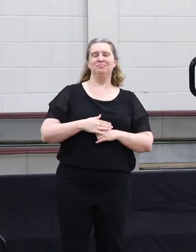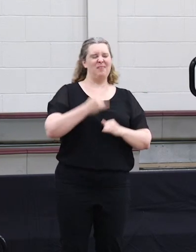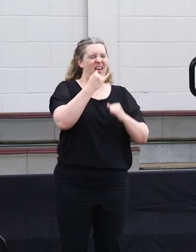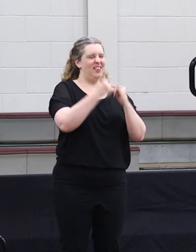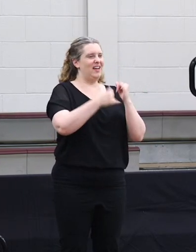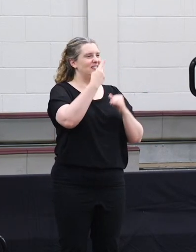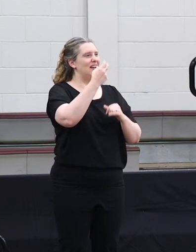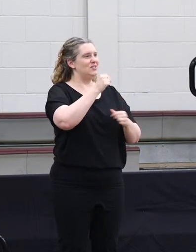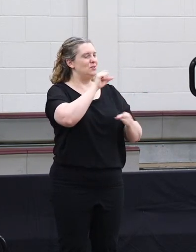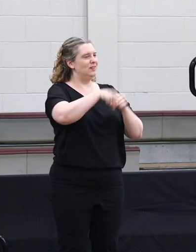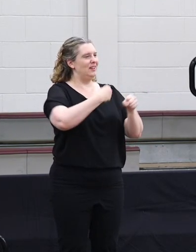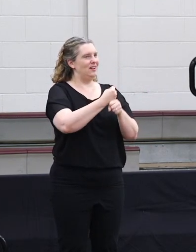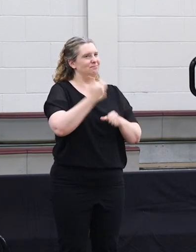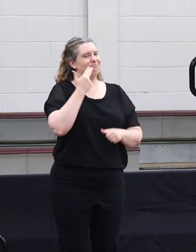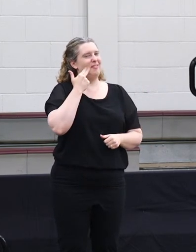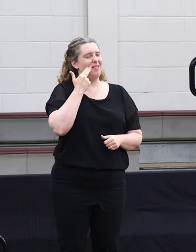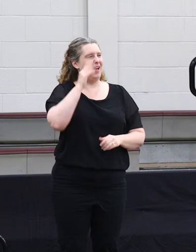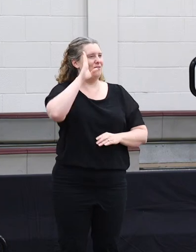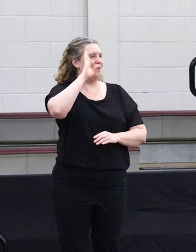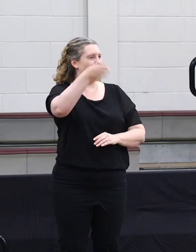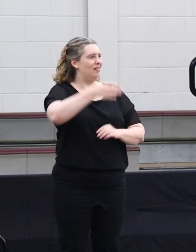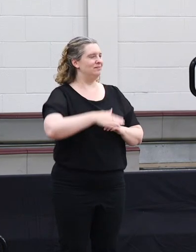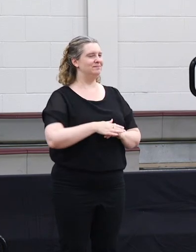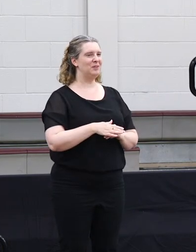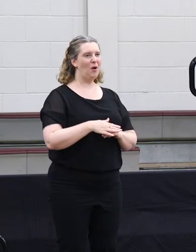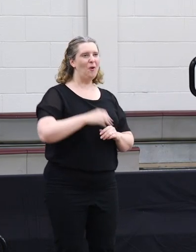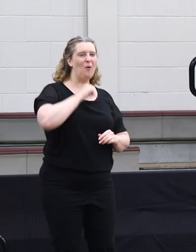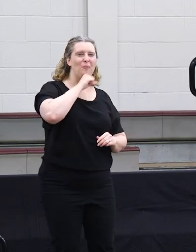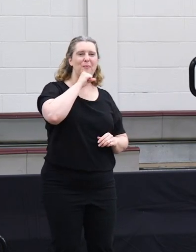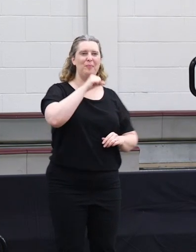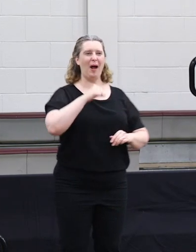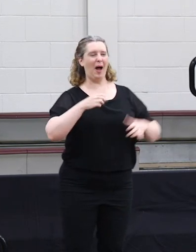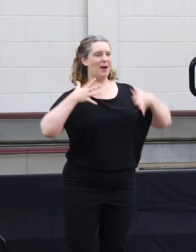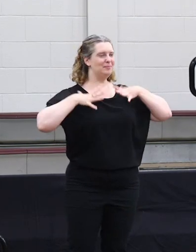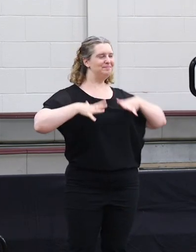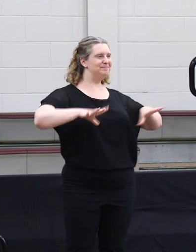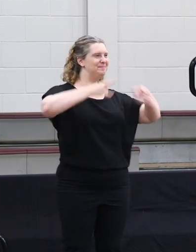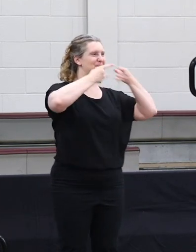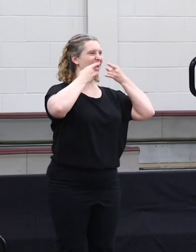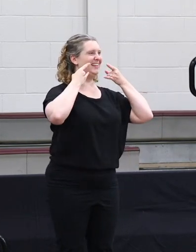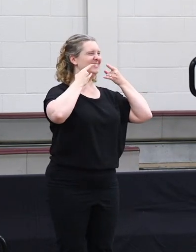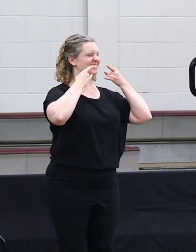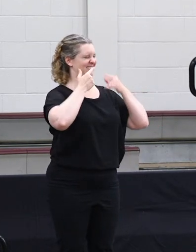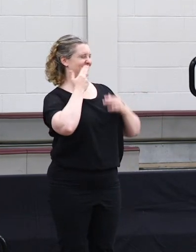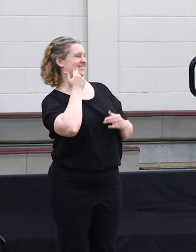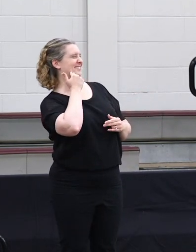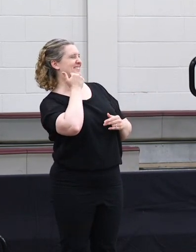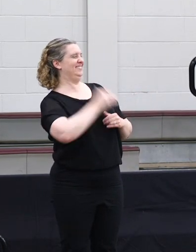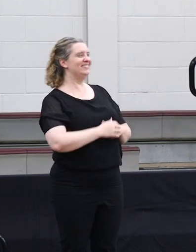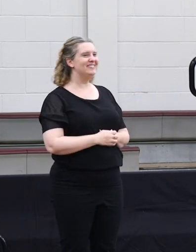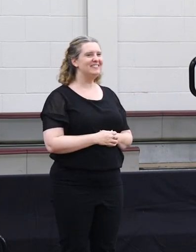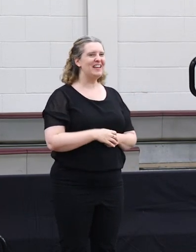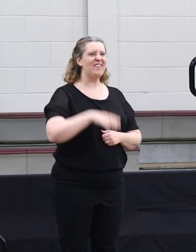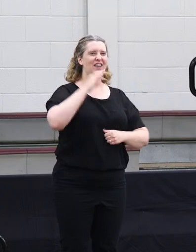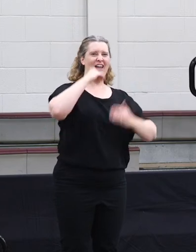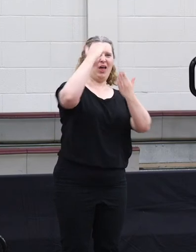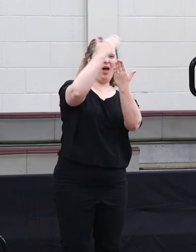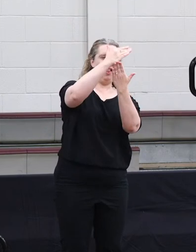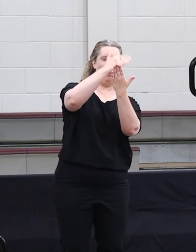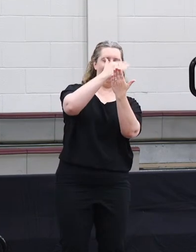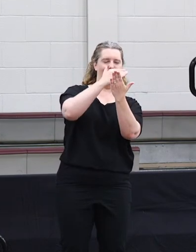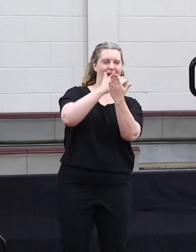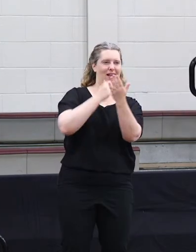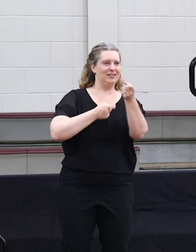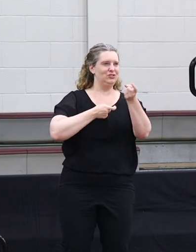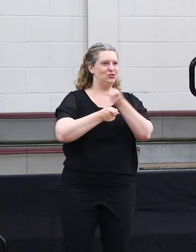years, I'll laugh. I'll look at my prom pictures and chuckle at my mask. I'll find humor in the long list of inside